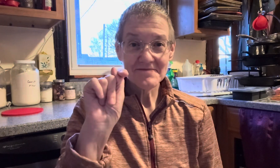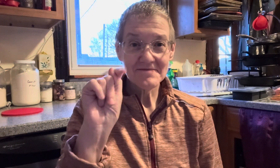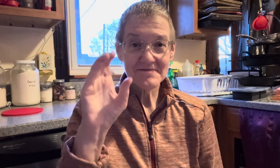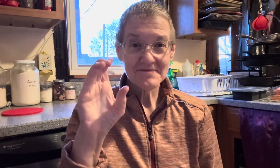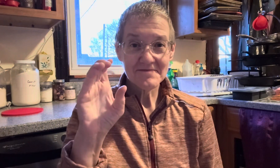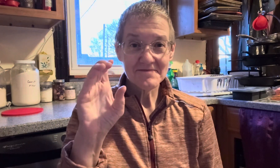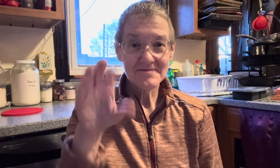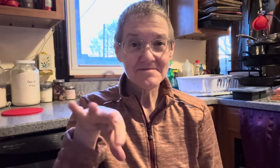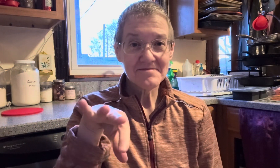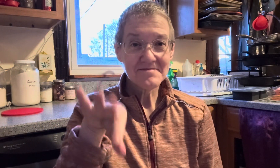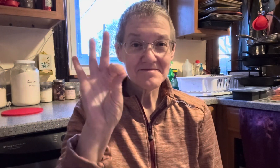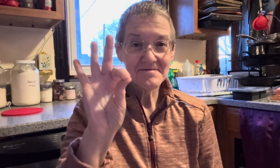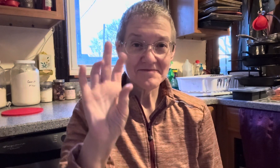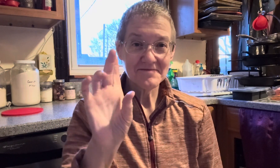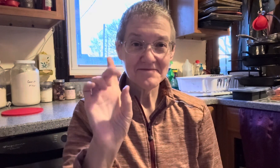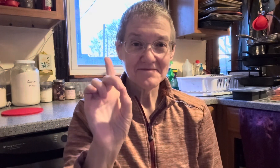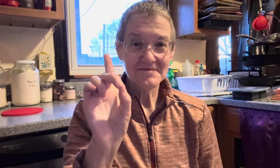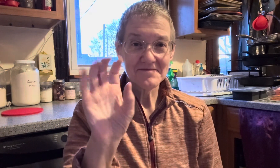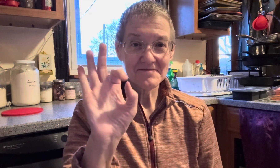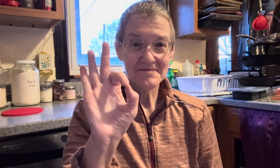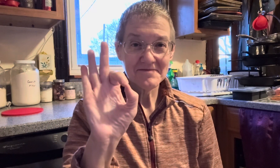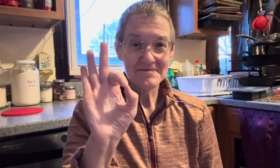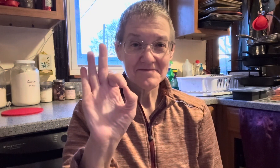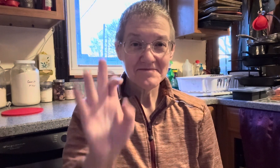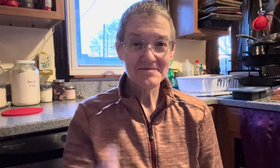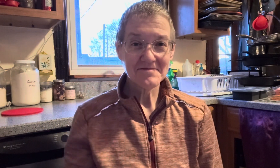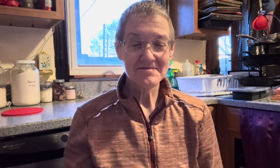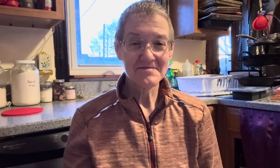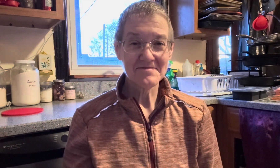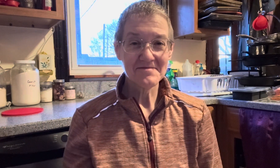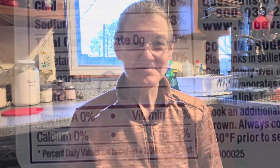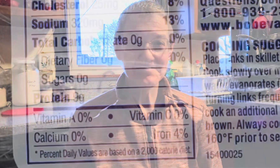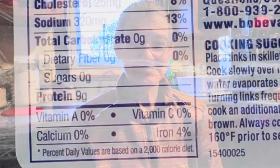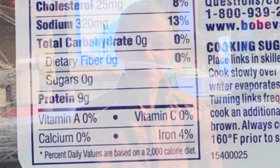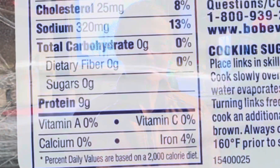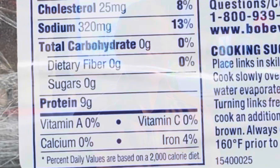Find the total carbs and find the dietary fiber.